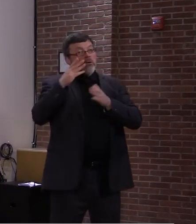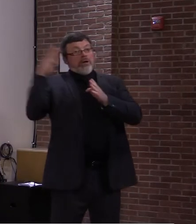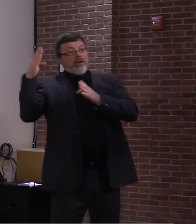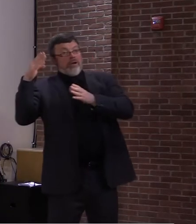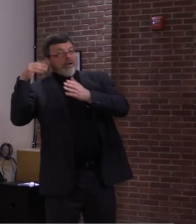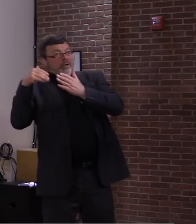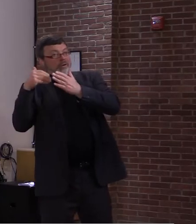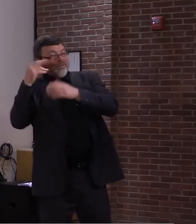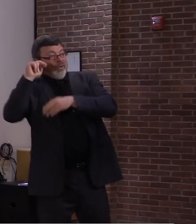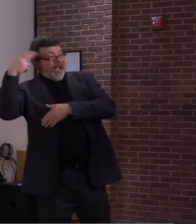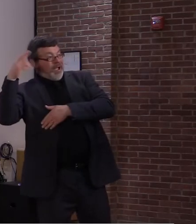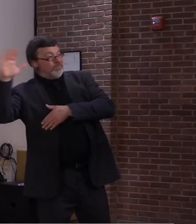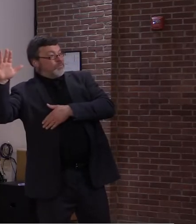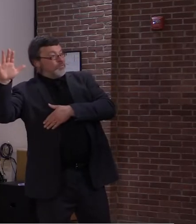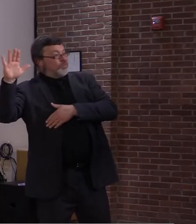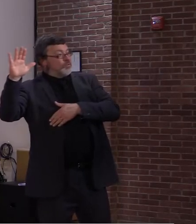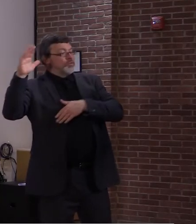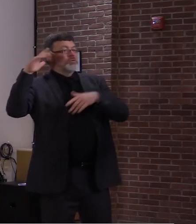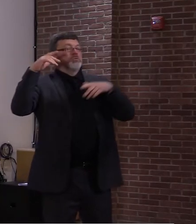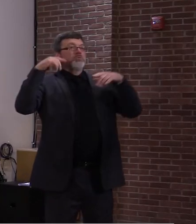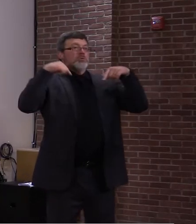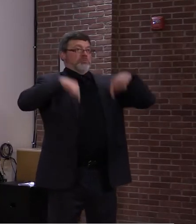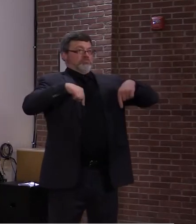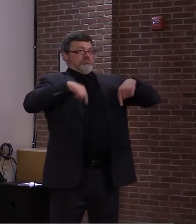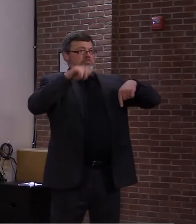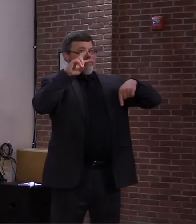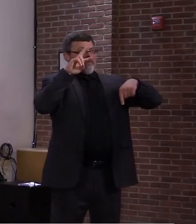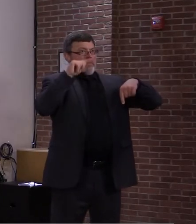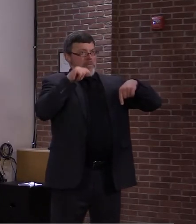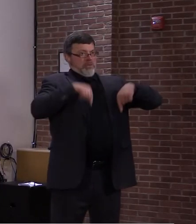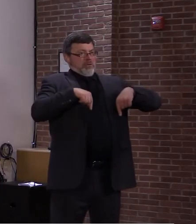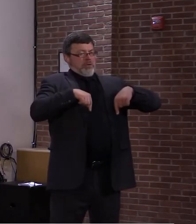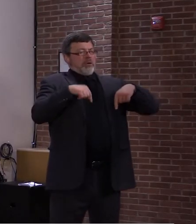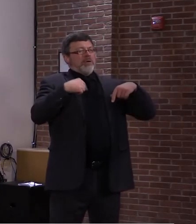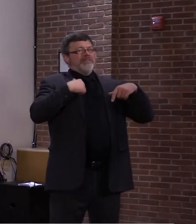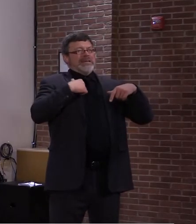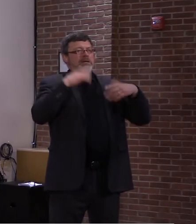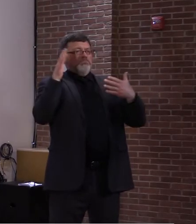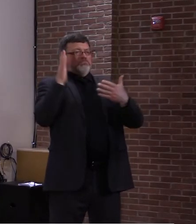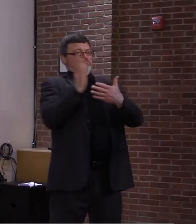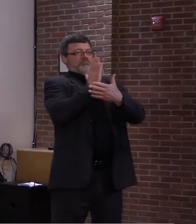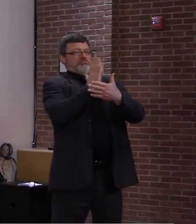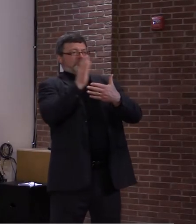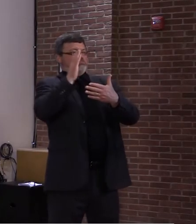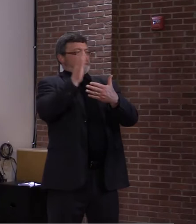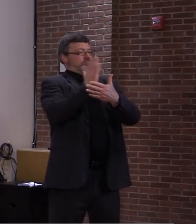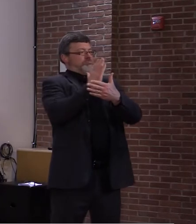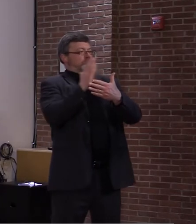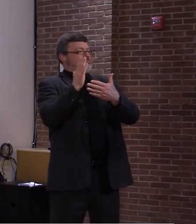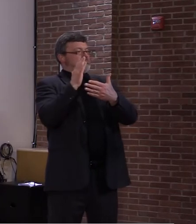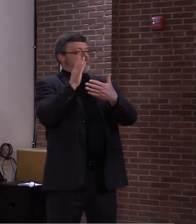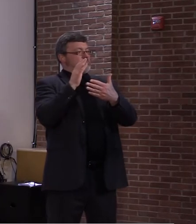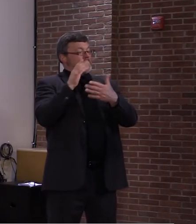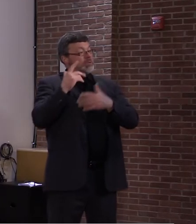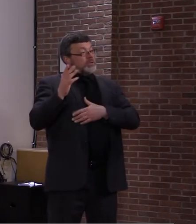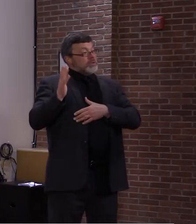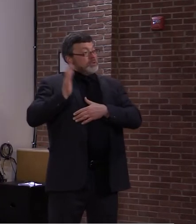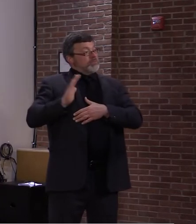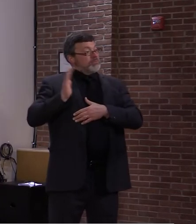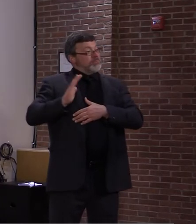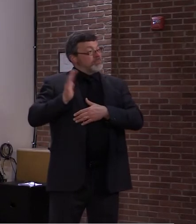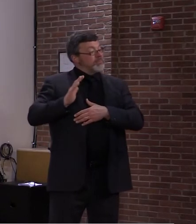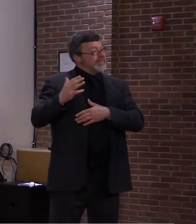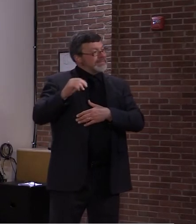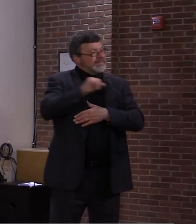more centrist than others. Governor Manchin, our former Governor Manchin, now Senator Manchin,